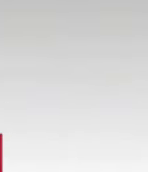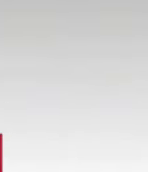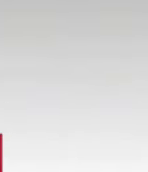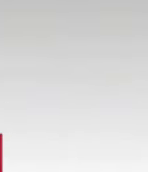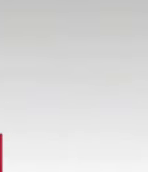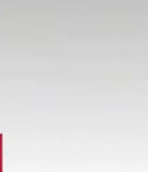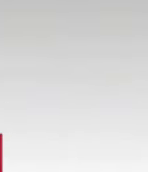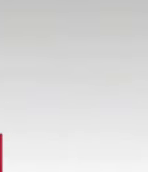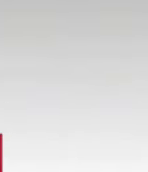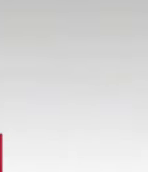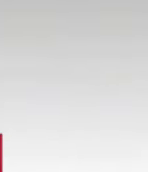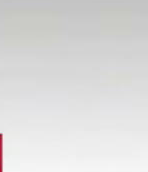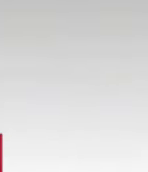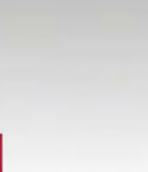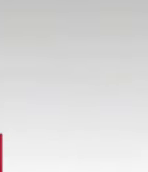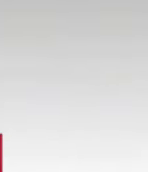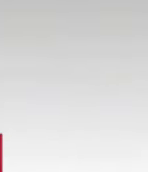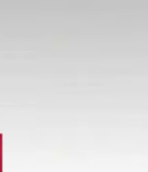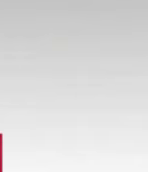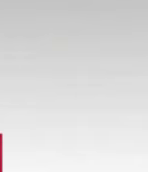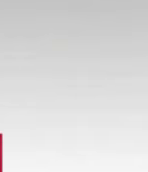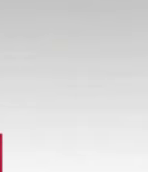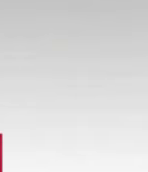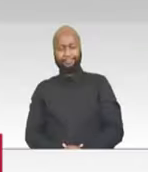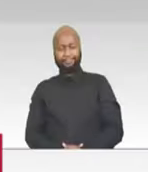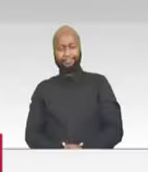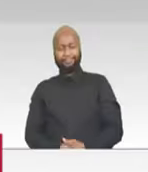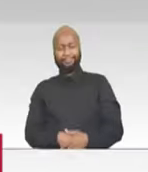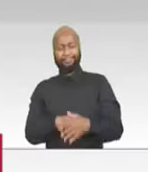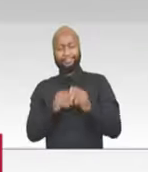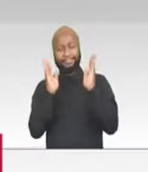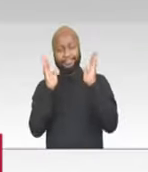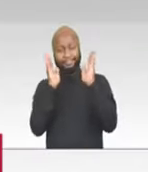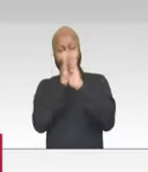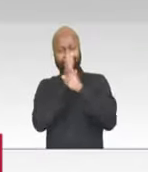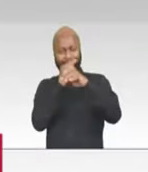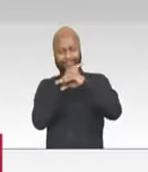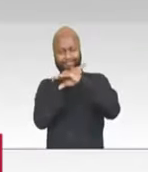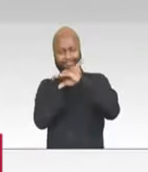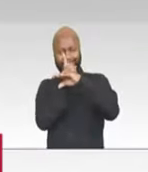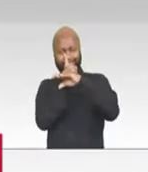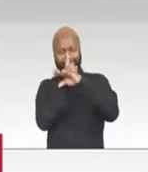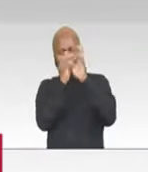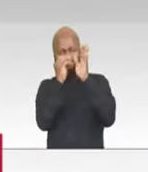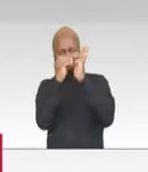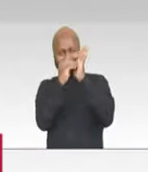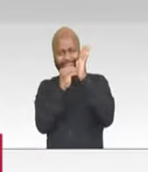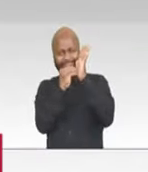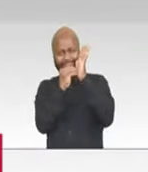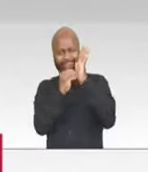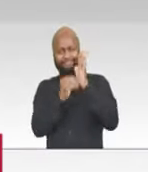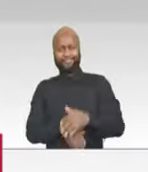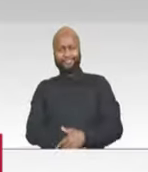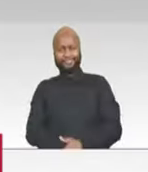to accessing financial products. The company says it is launching an audio-aided bank